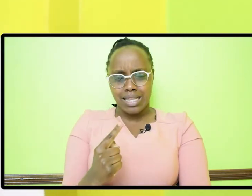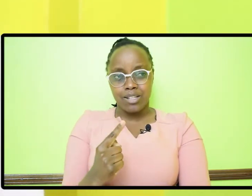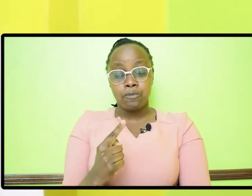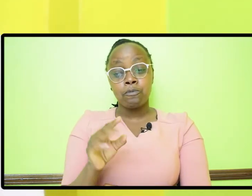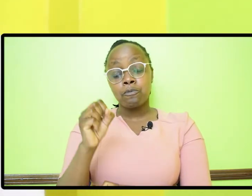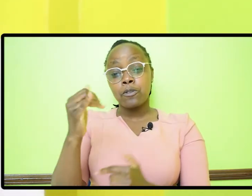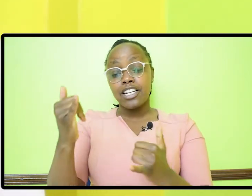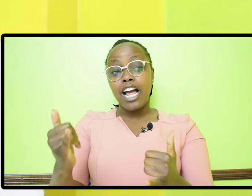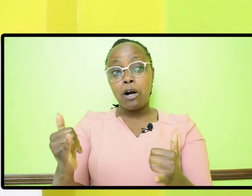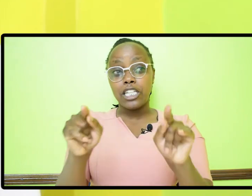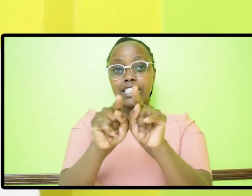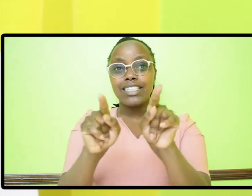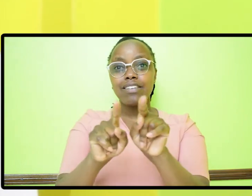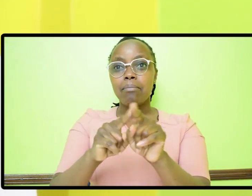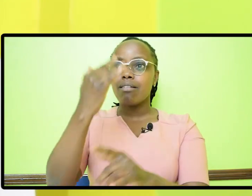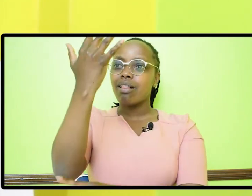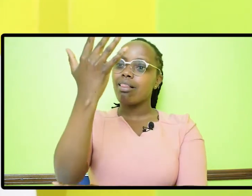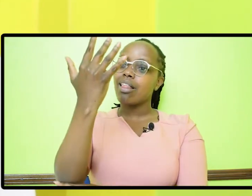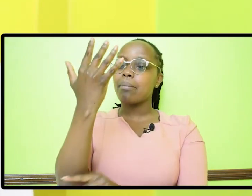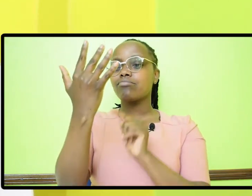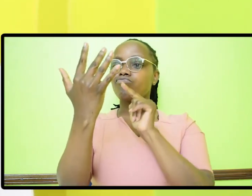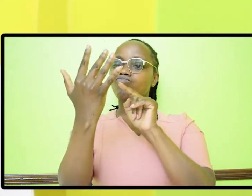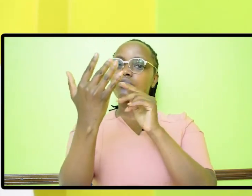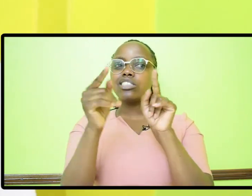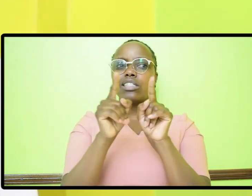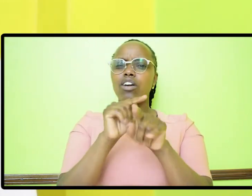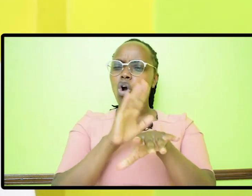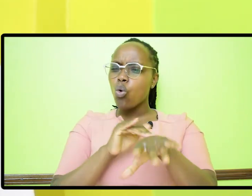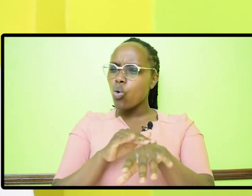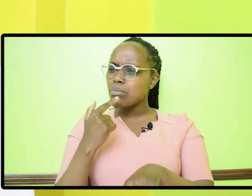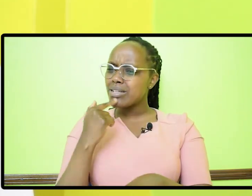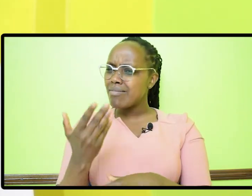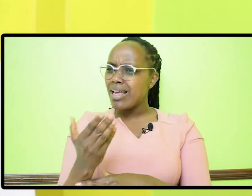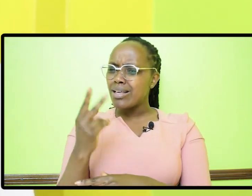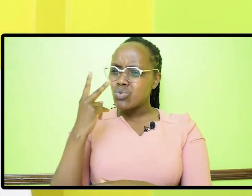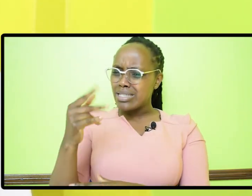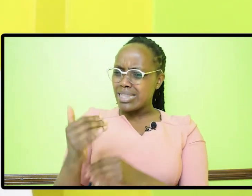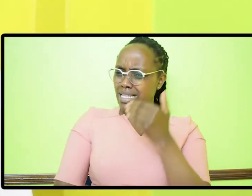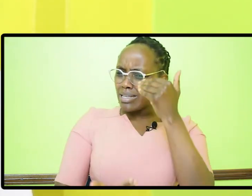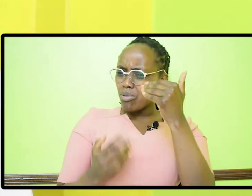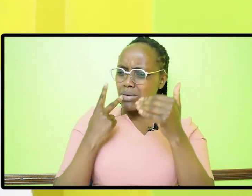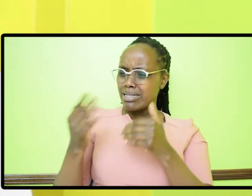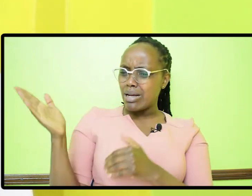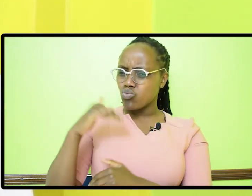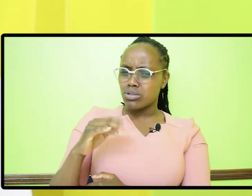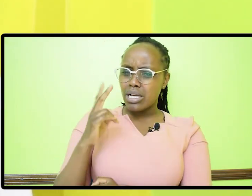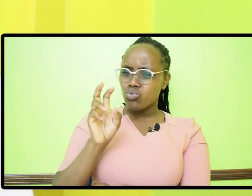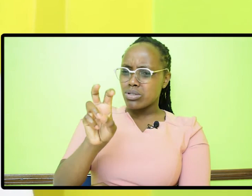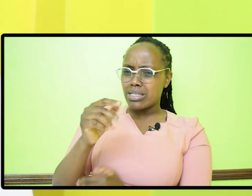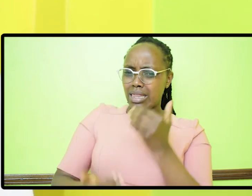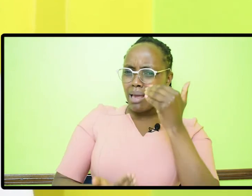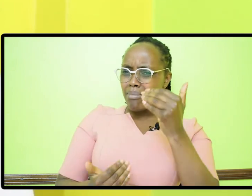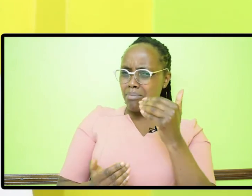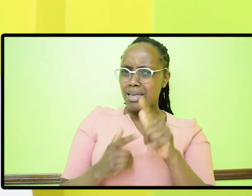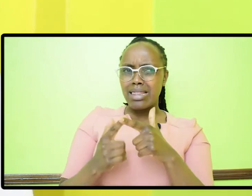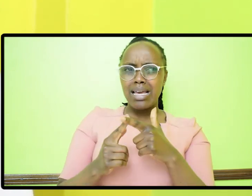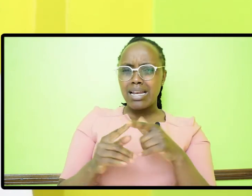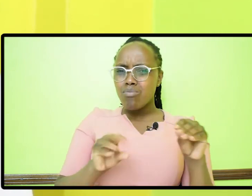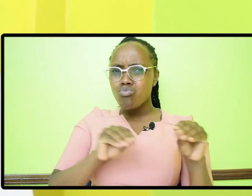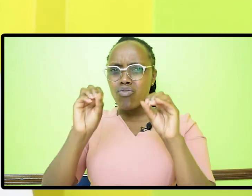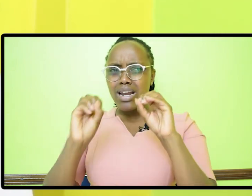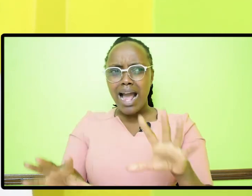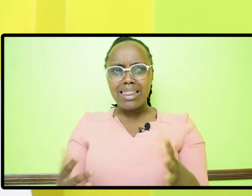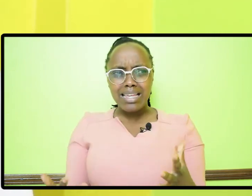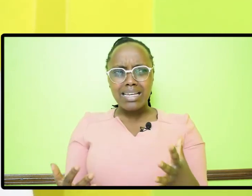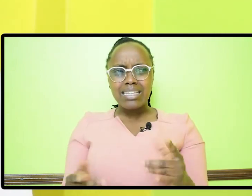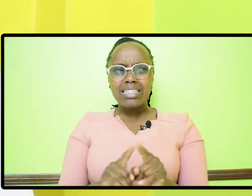Yes. So mimi niko kwa kioo, naona tu vile akaniita akaniambia, we, hebu kamwangalie mtoi aongee. I'm like, I mean,